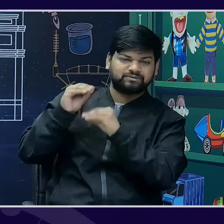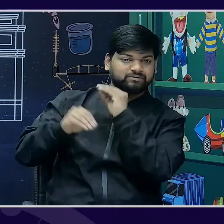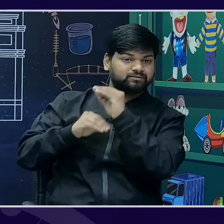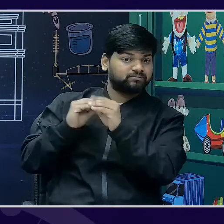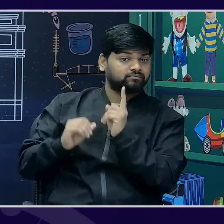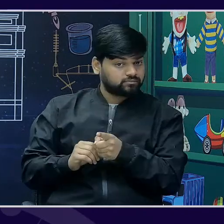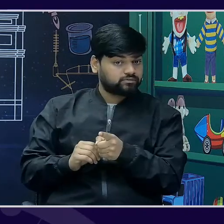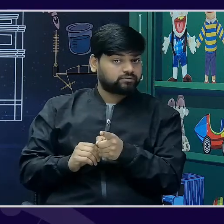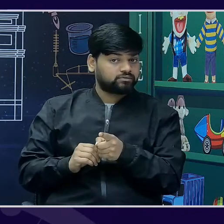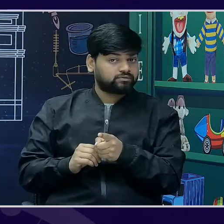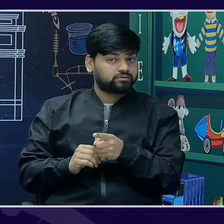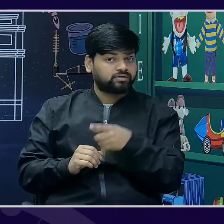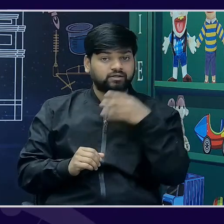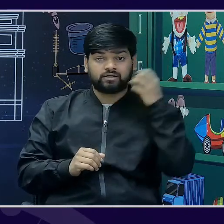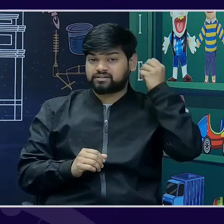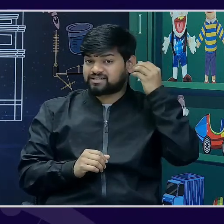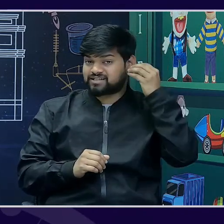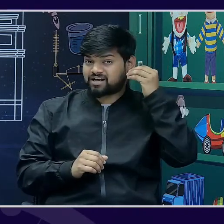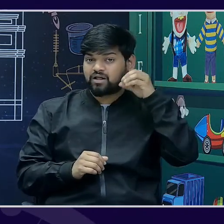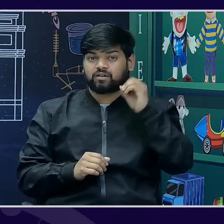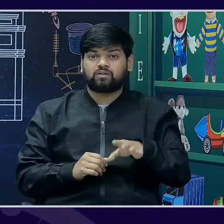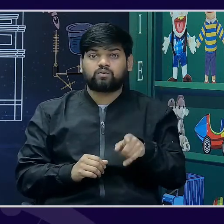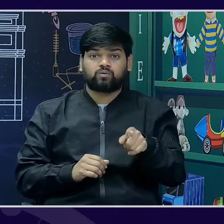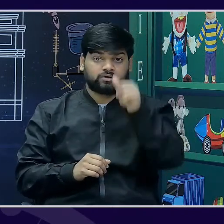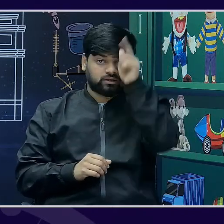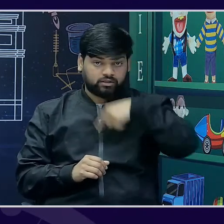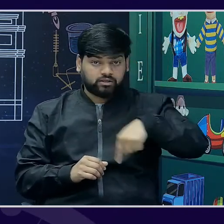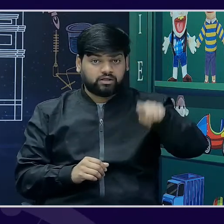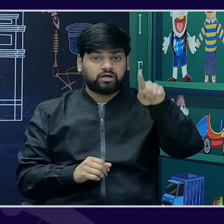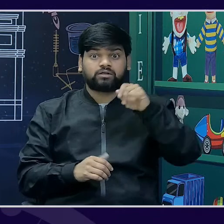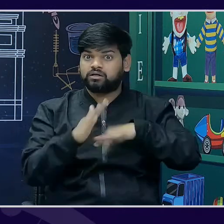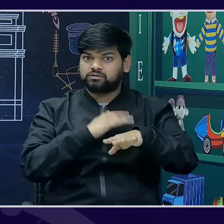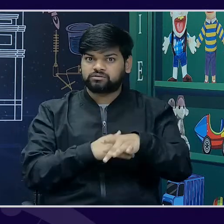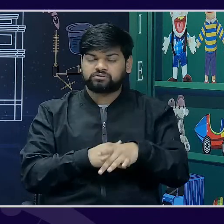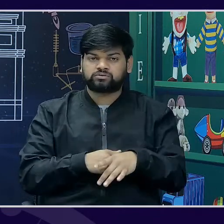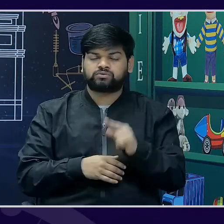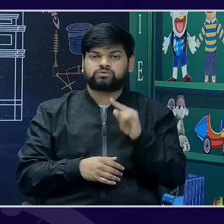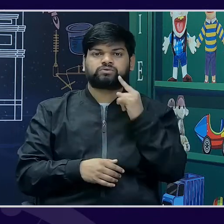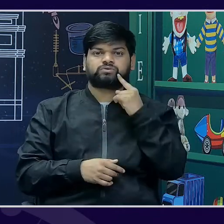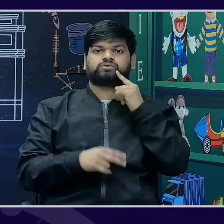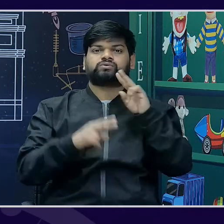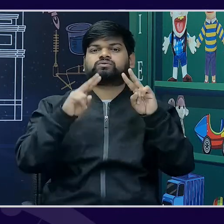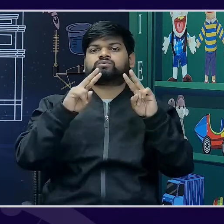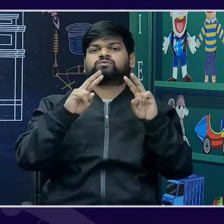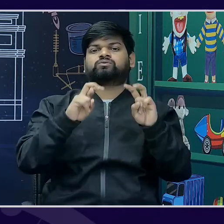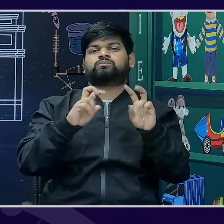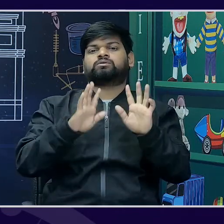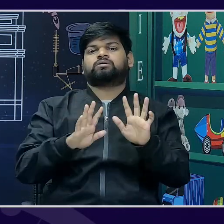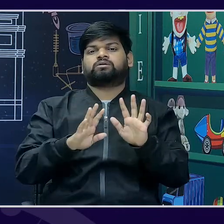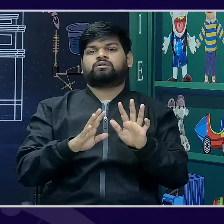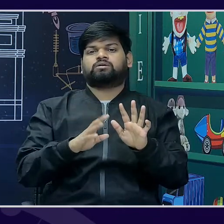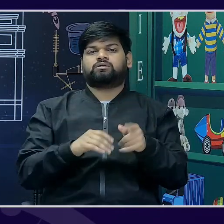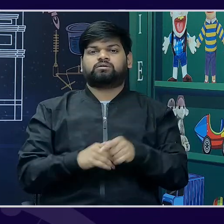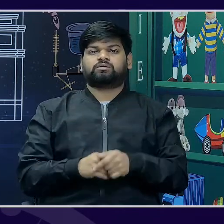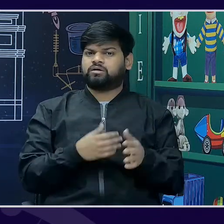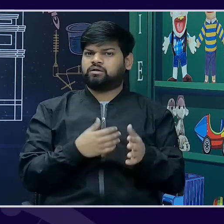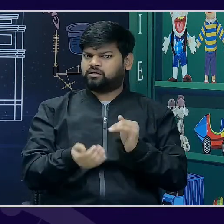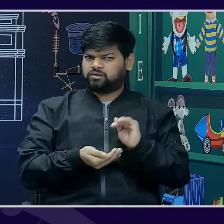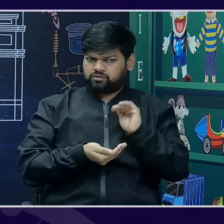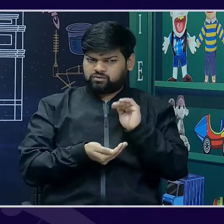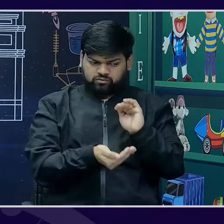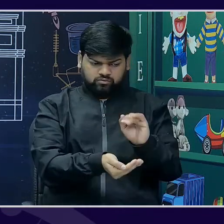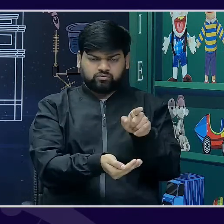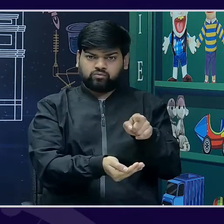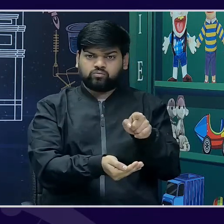serious issue, and it sabotages the entire life of a child, whether it is child, whether it is senior